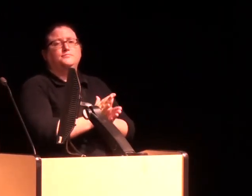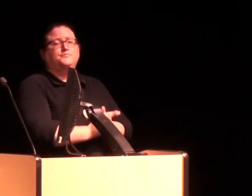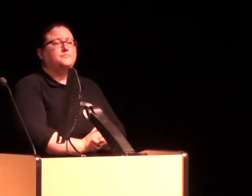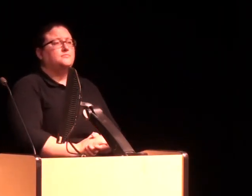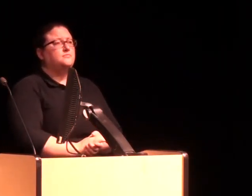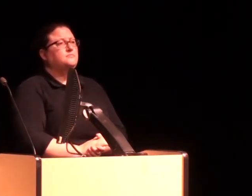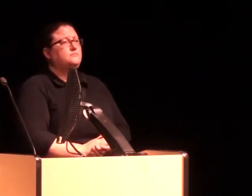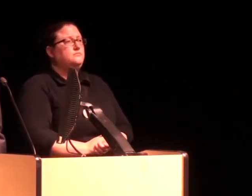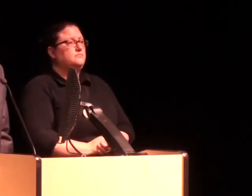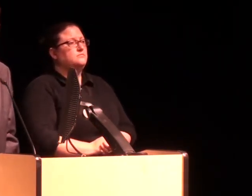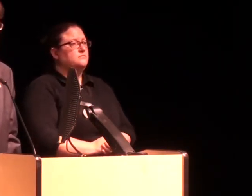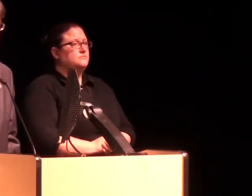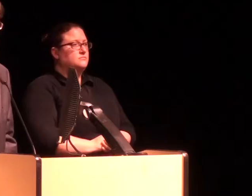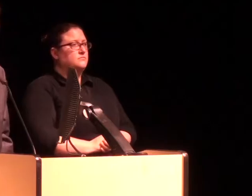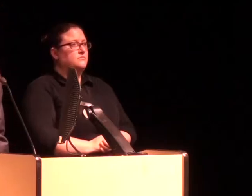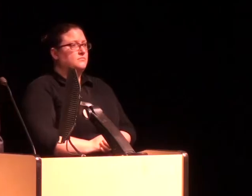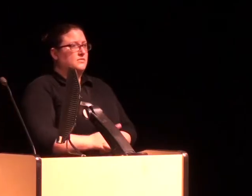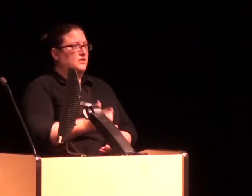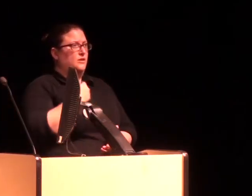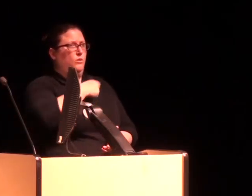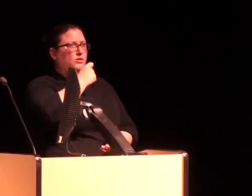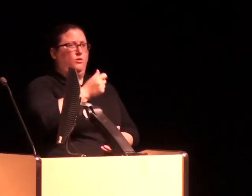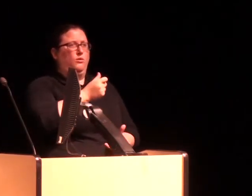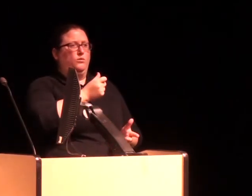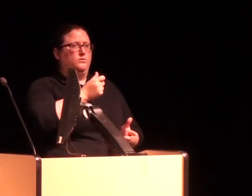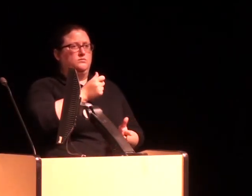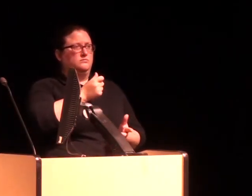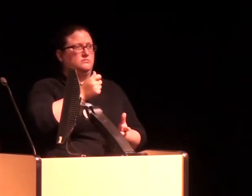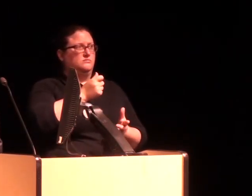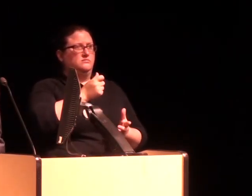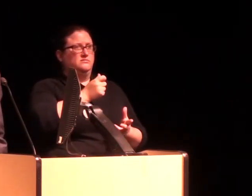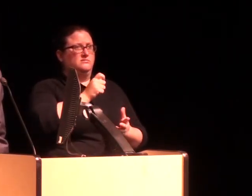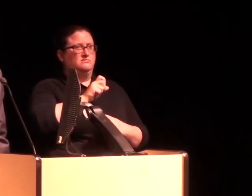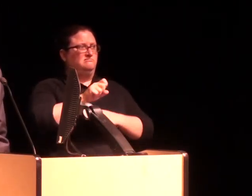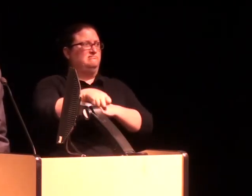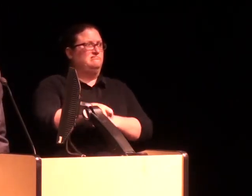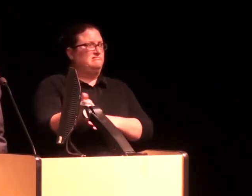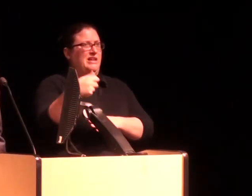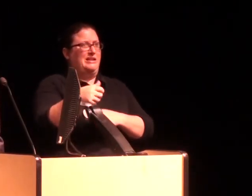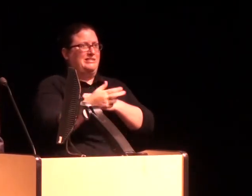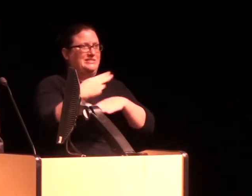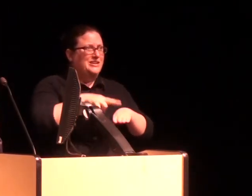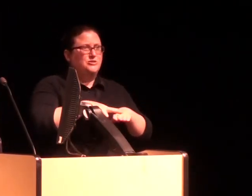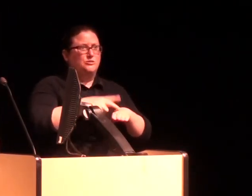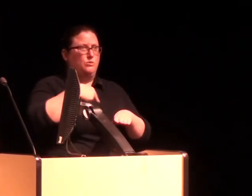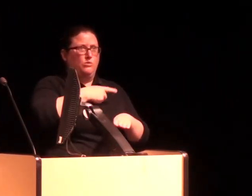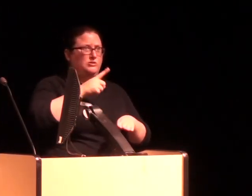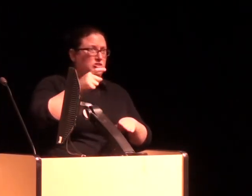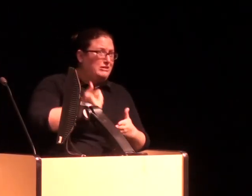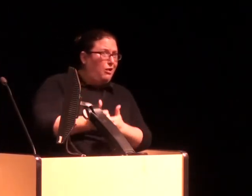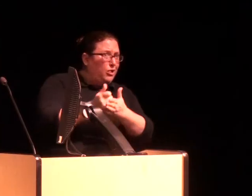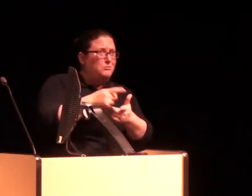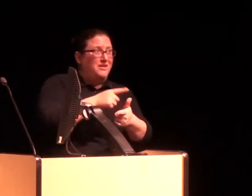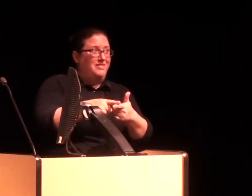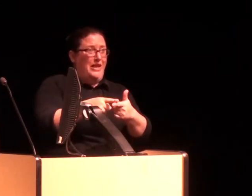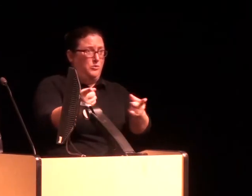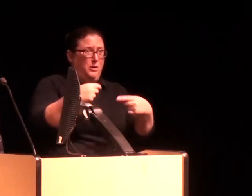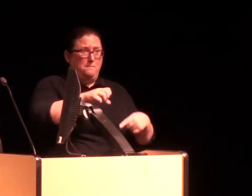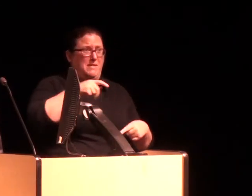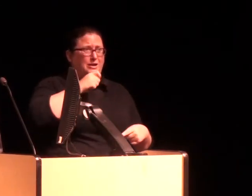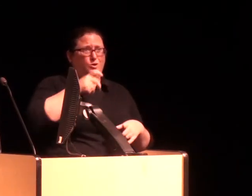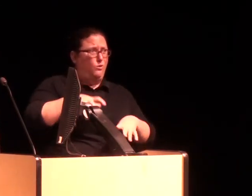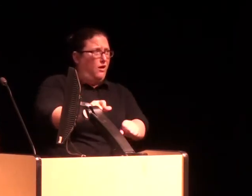We don't want to buy any nation. We are not there. We only help and we come back. They